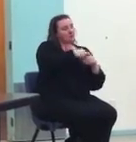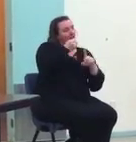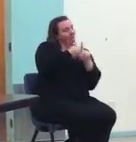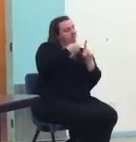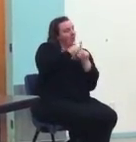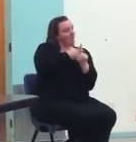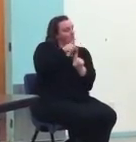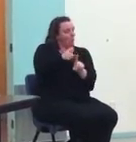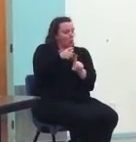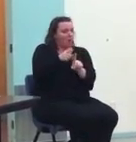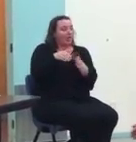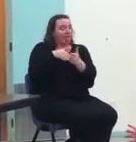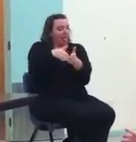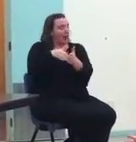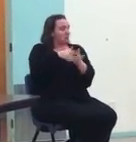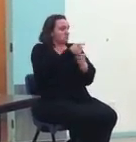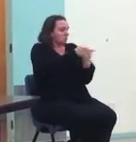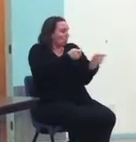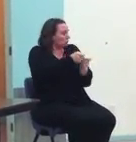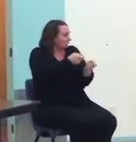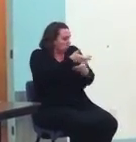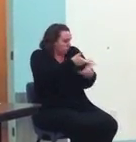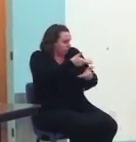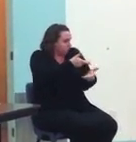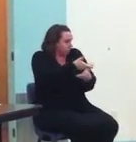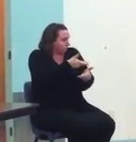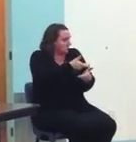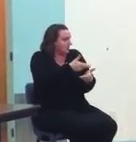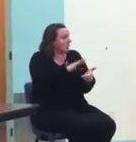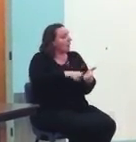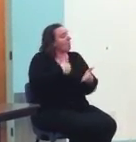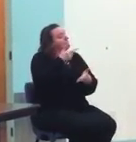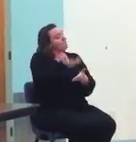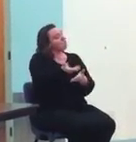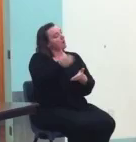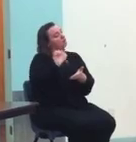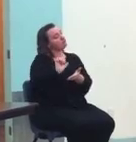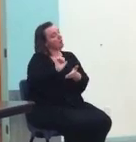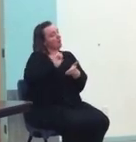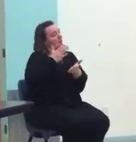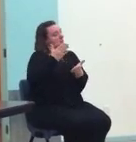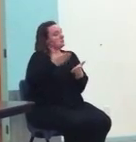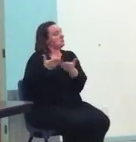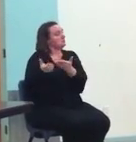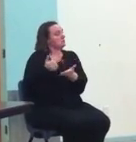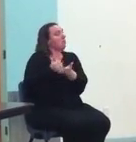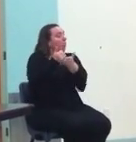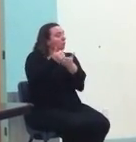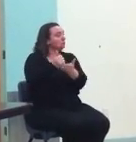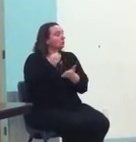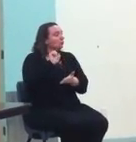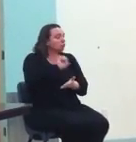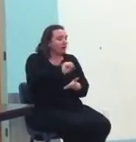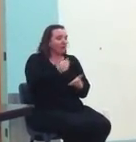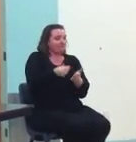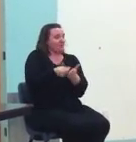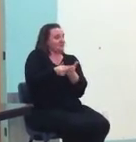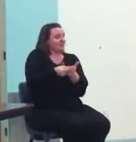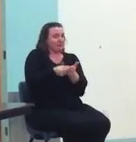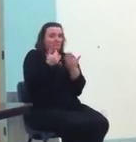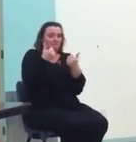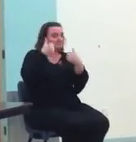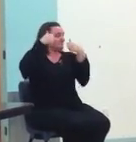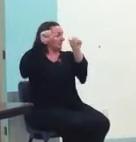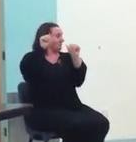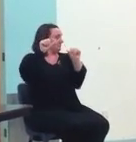they helped negotiate, provide the information, provide the support that's needed, and they won some funding for 2 years.